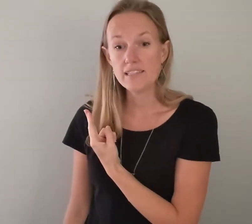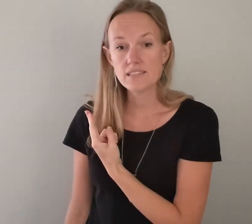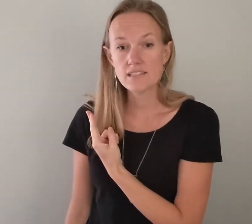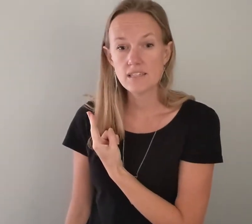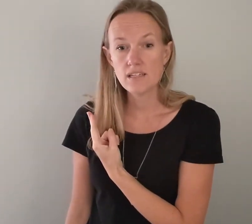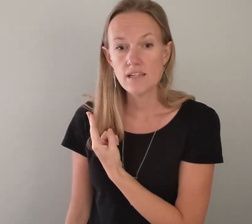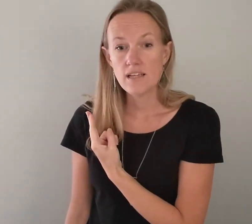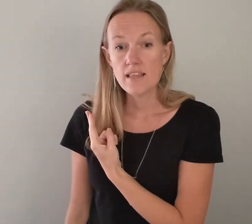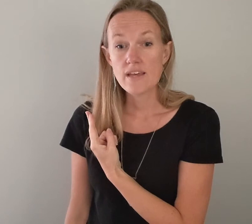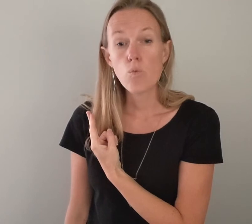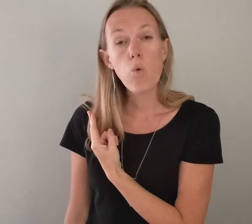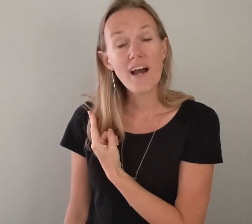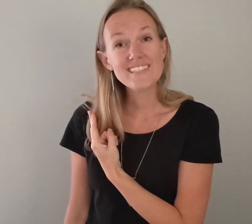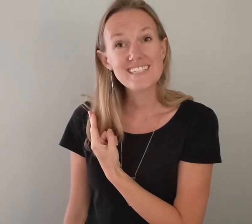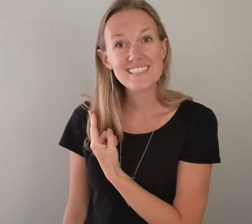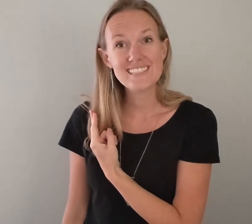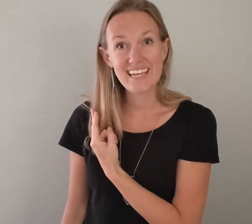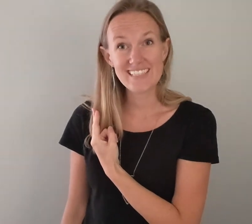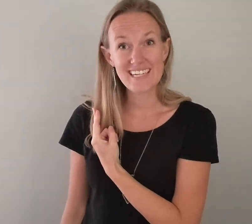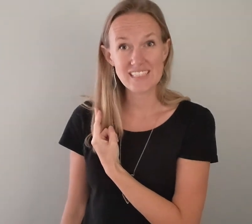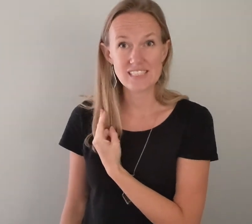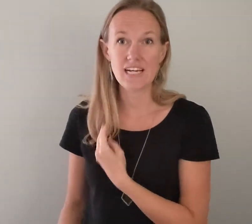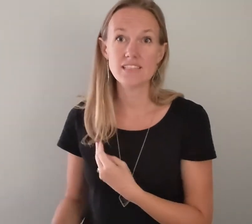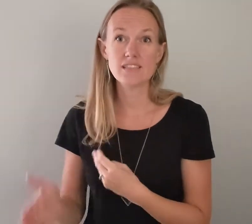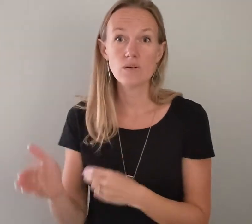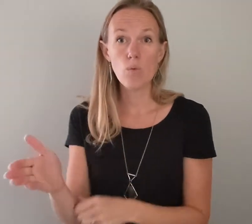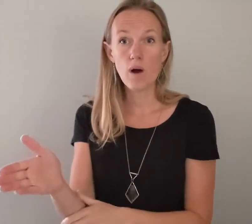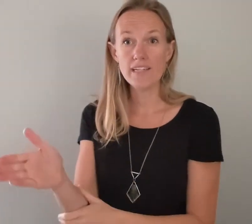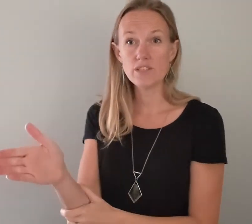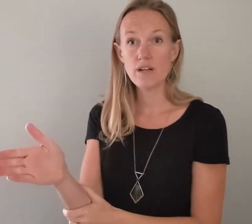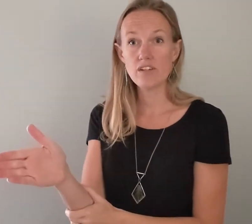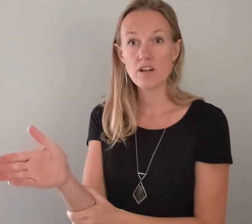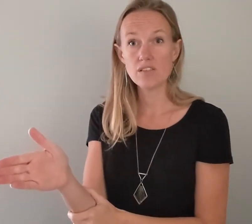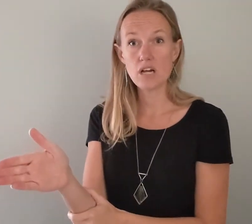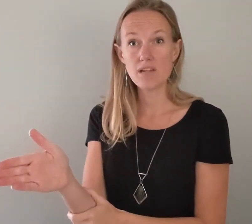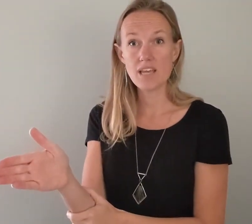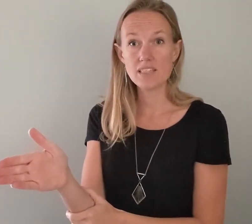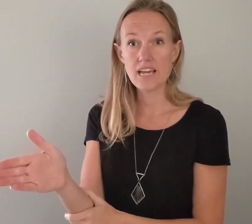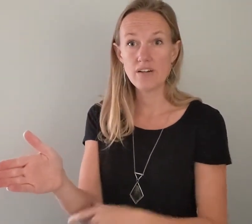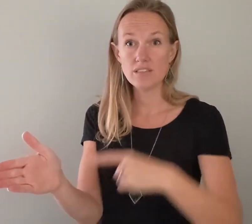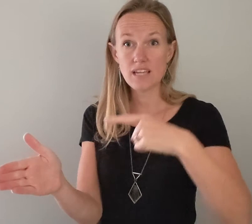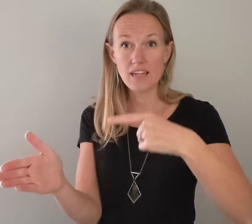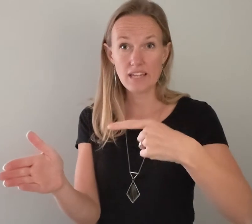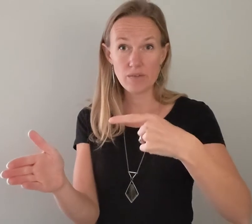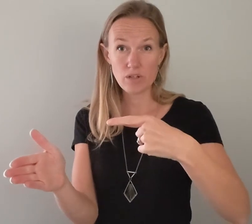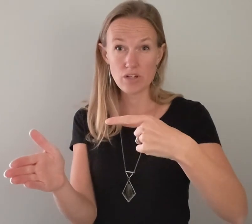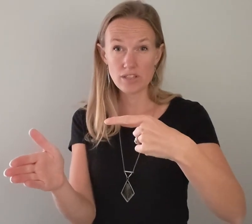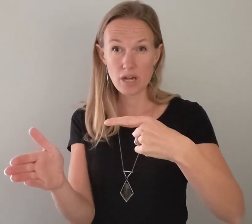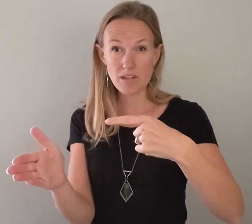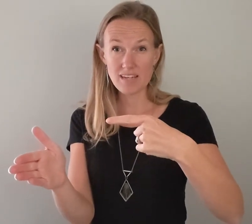us, then what can stand against us? What? You have your non-dominant hand out and let your dominant